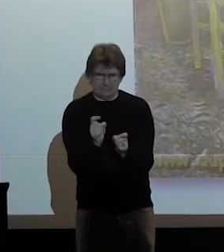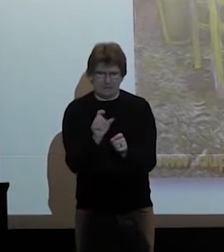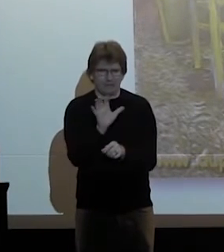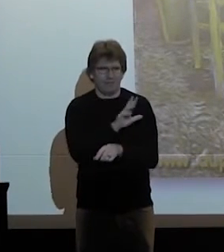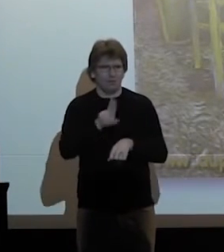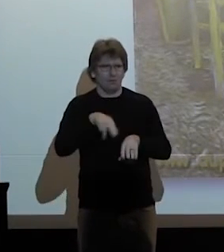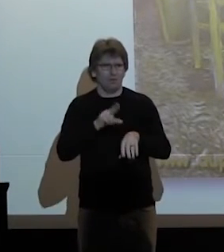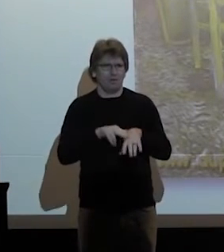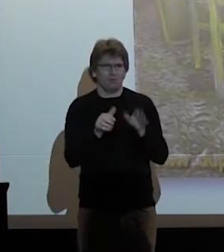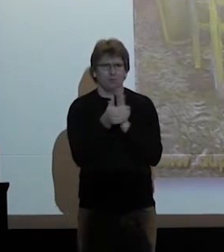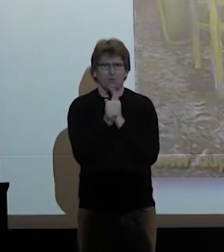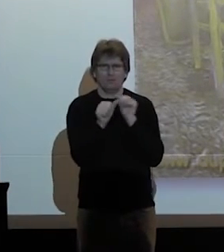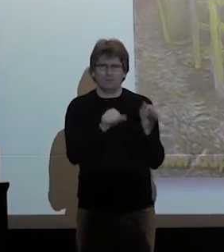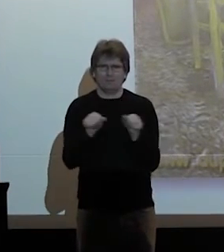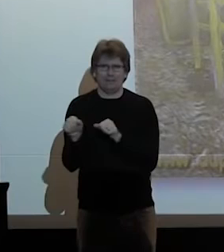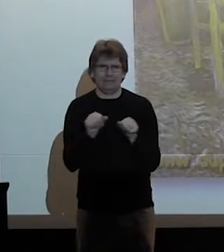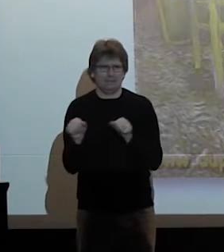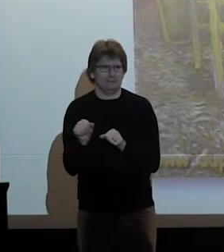we have tried to